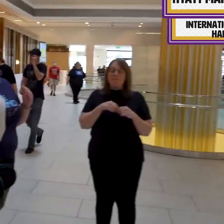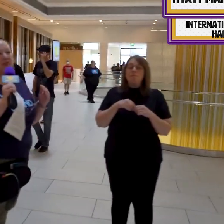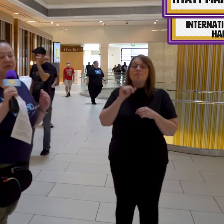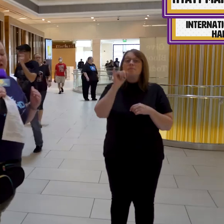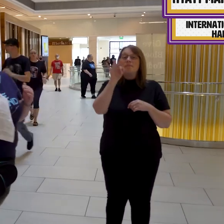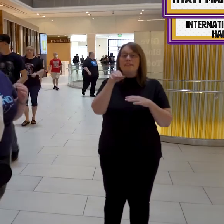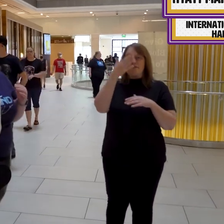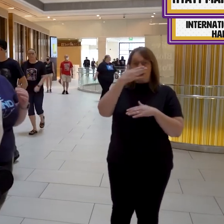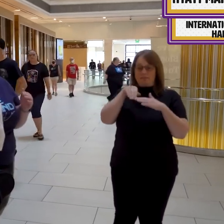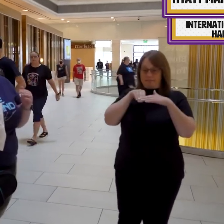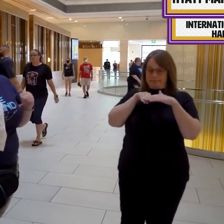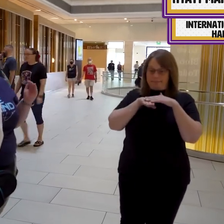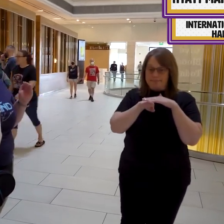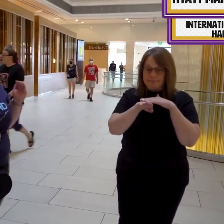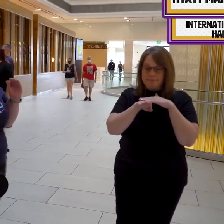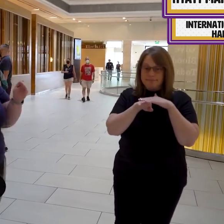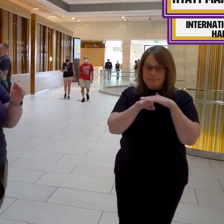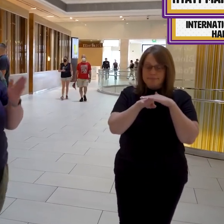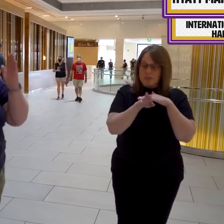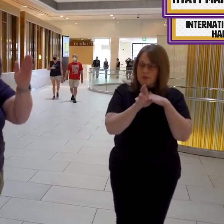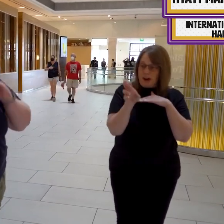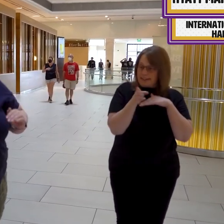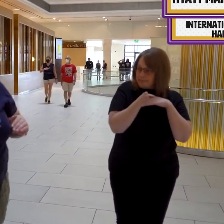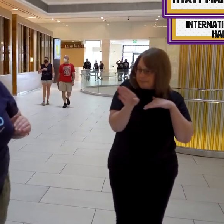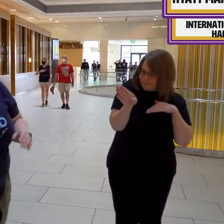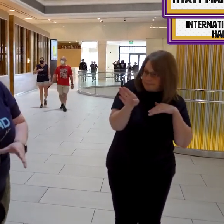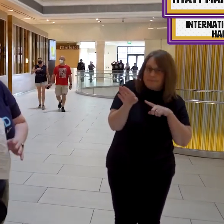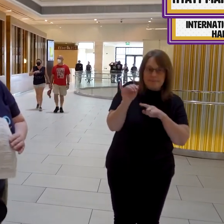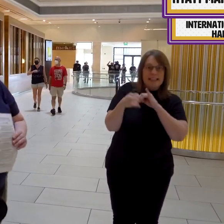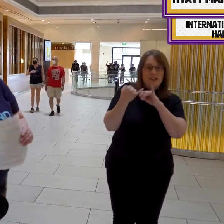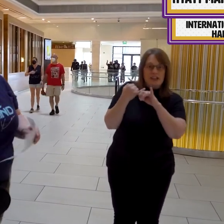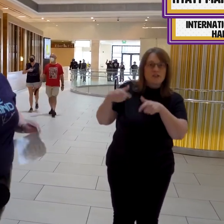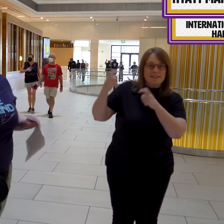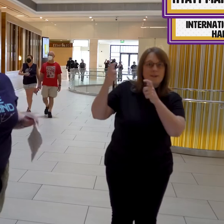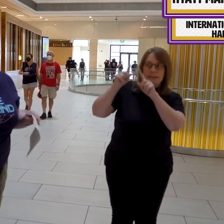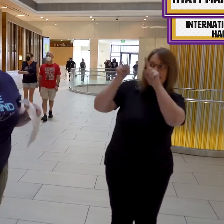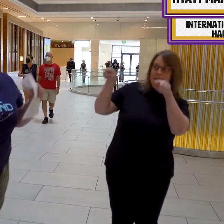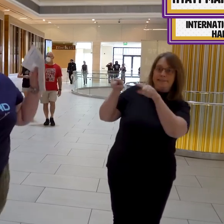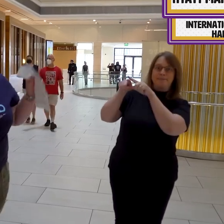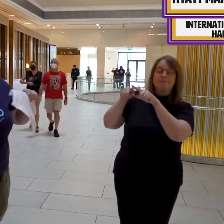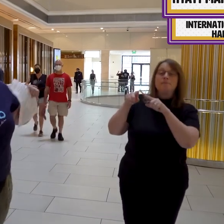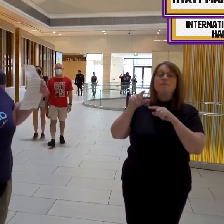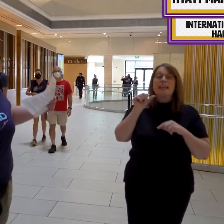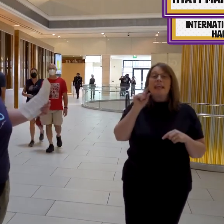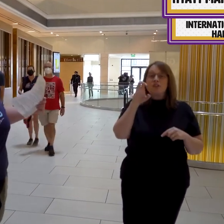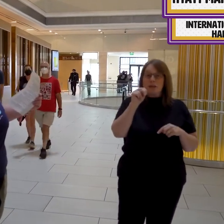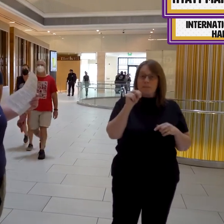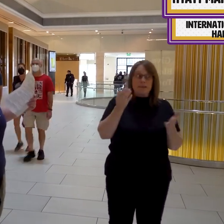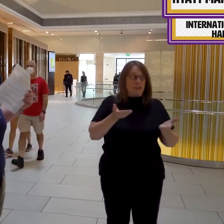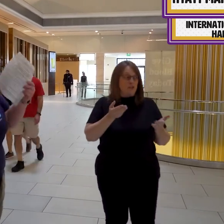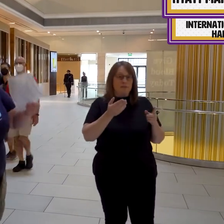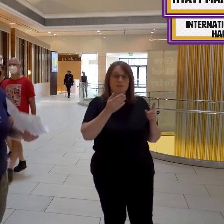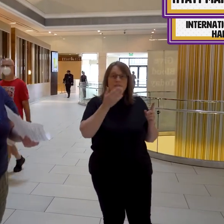If you come in the front entrance of the Hyatt and make a sharp right, that's where you'll see that sign. The Atrium Tower, which is the